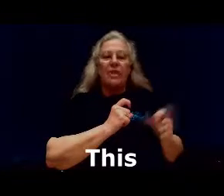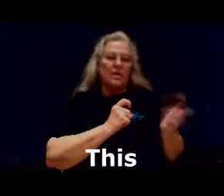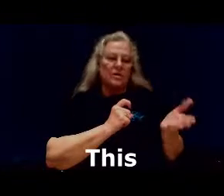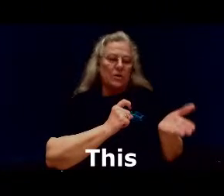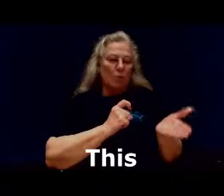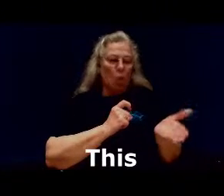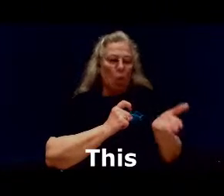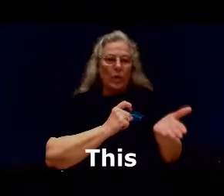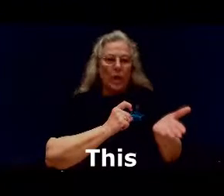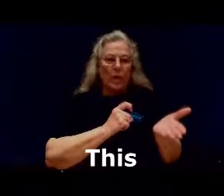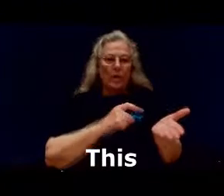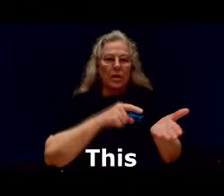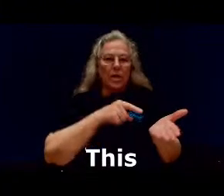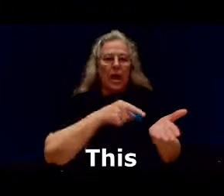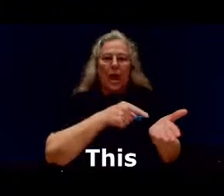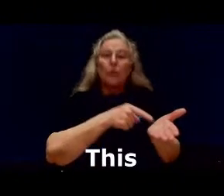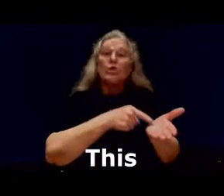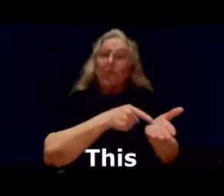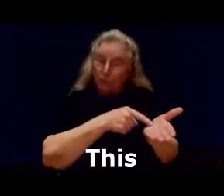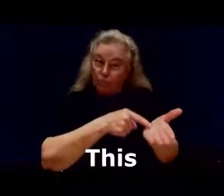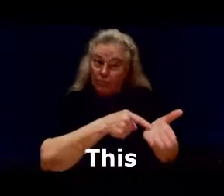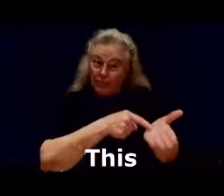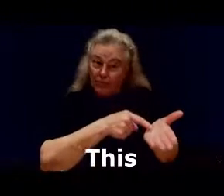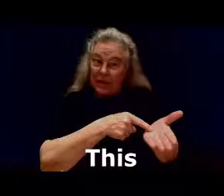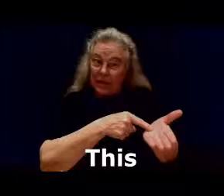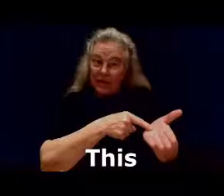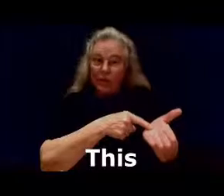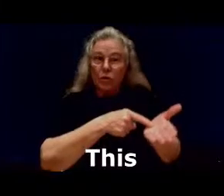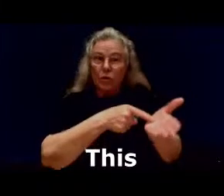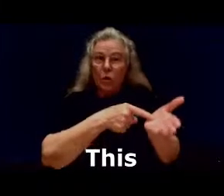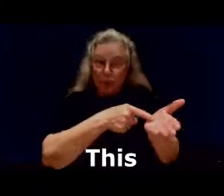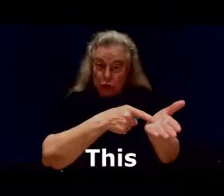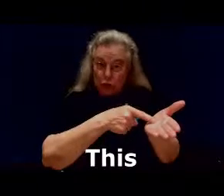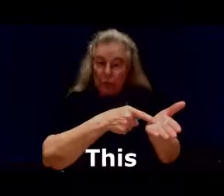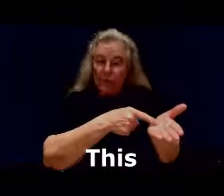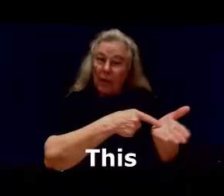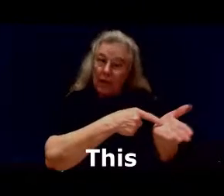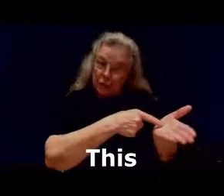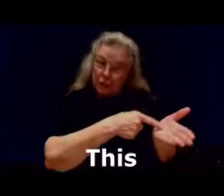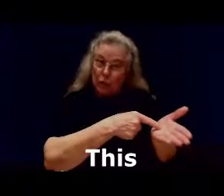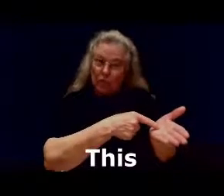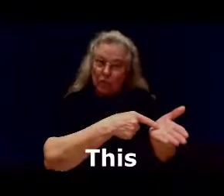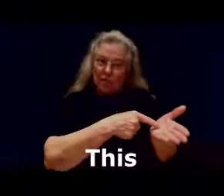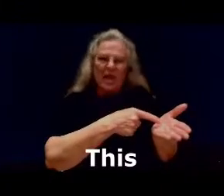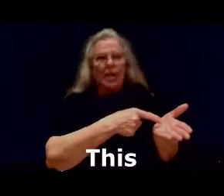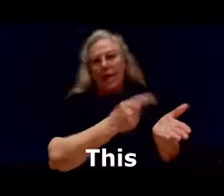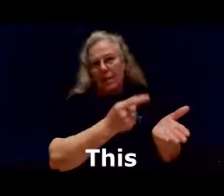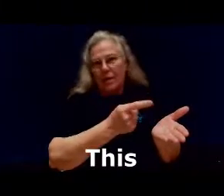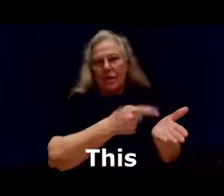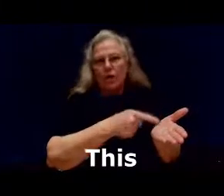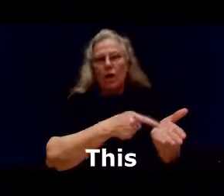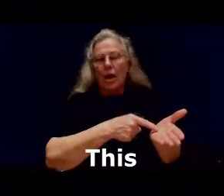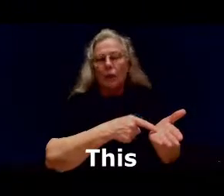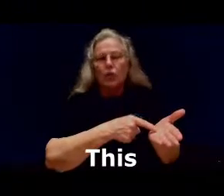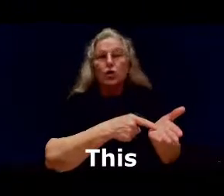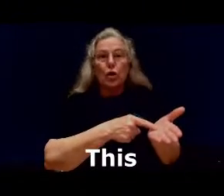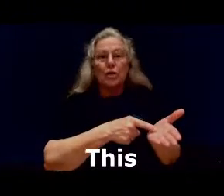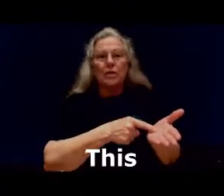This, open hand, and you're saying this. You want to show somebody, you're showing like a child would show his